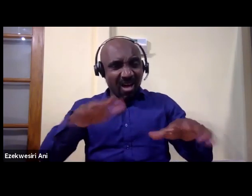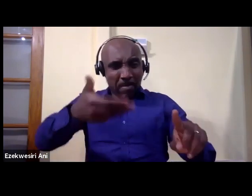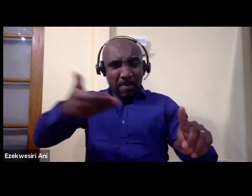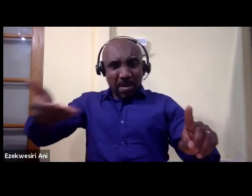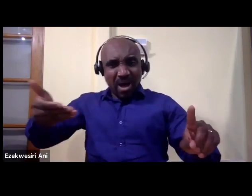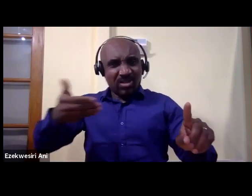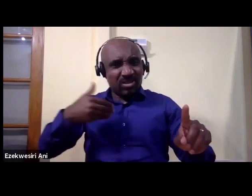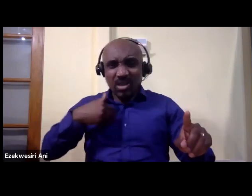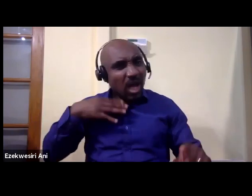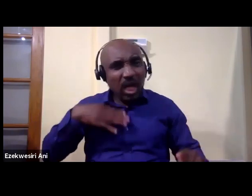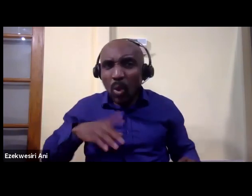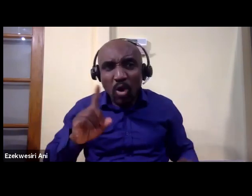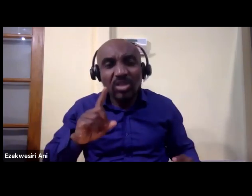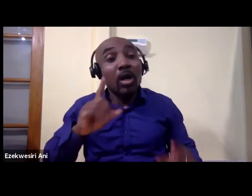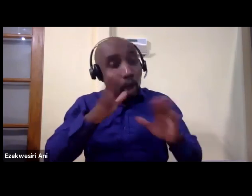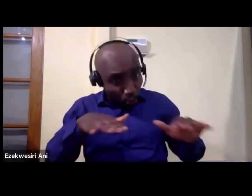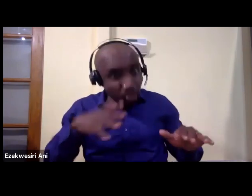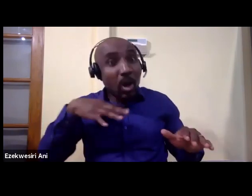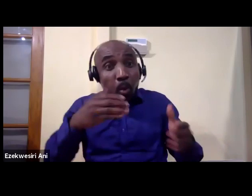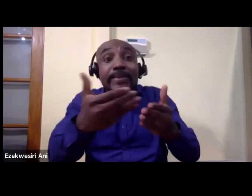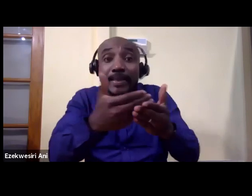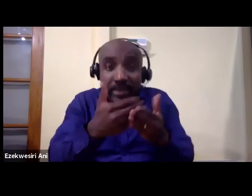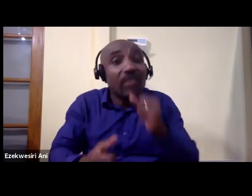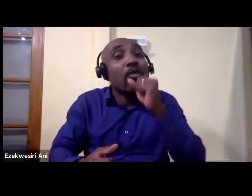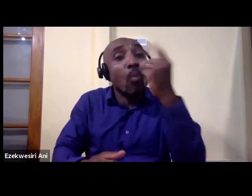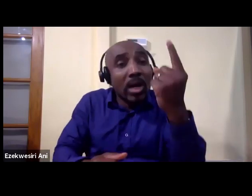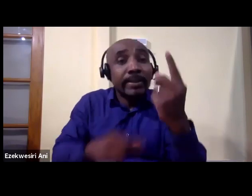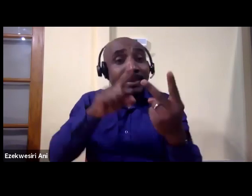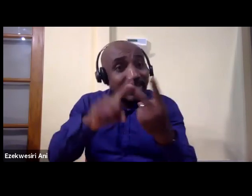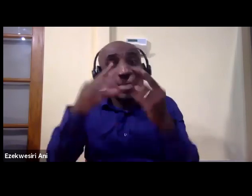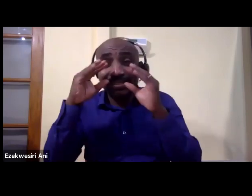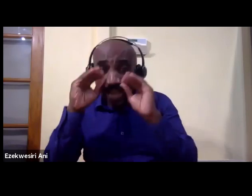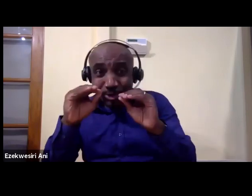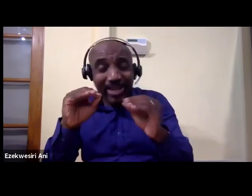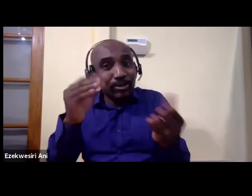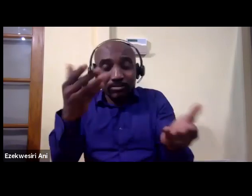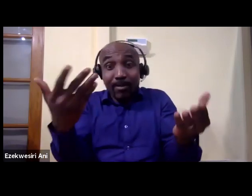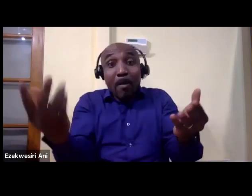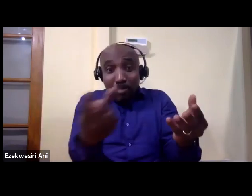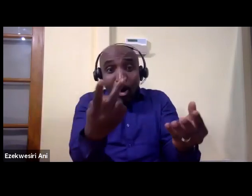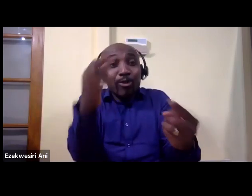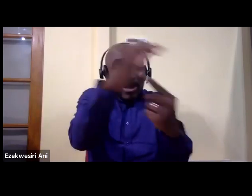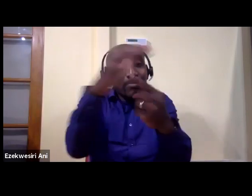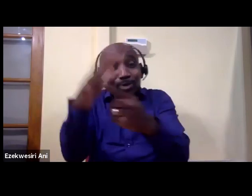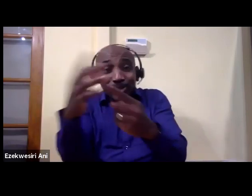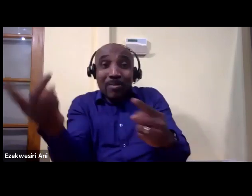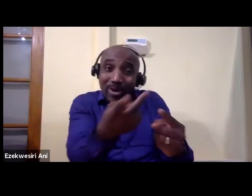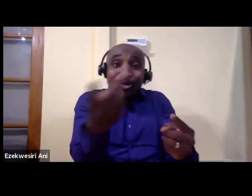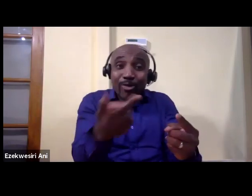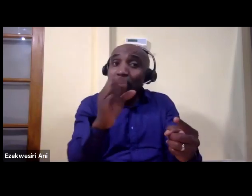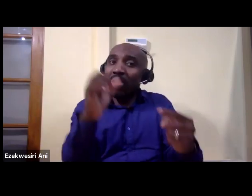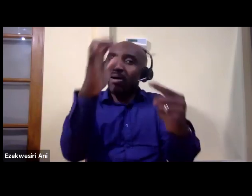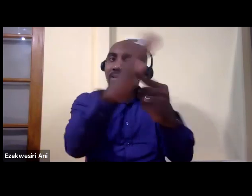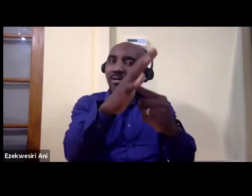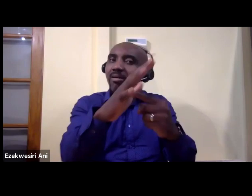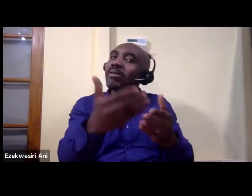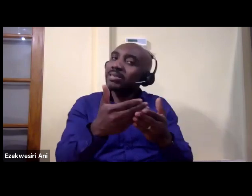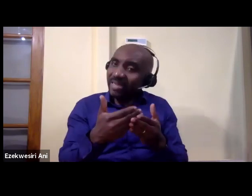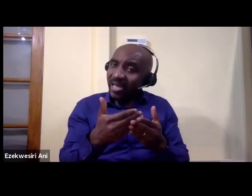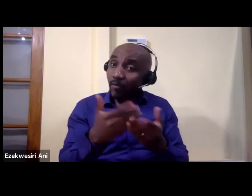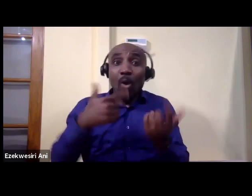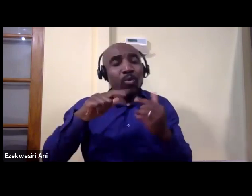you know, I want my kids to be safe and I want them to be educated. We are supposed to be a developed Western nation. That